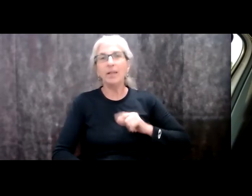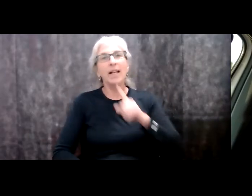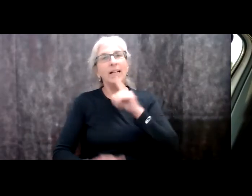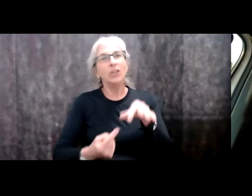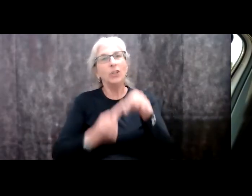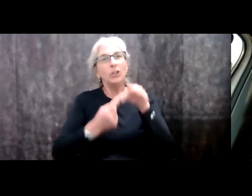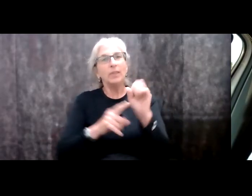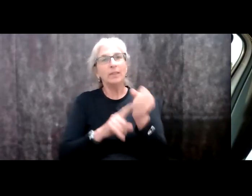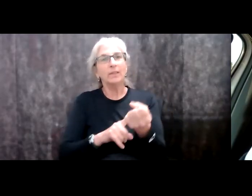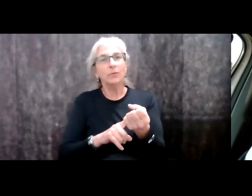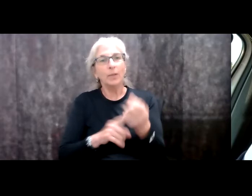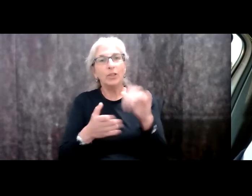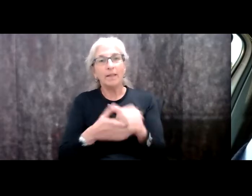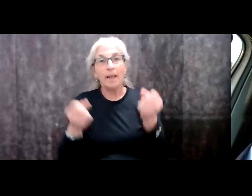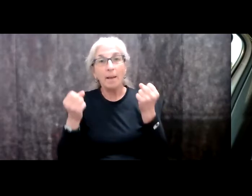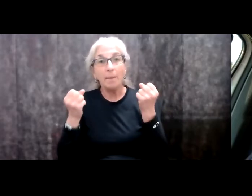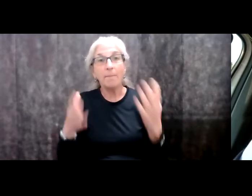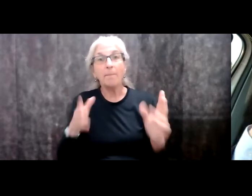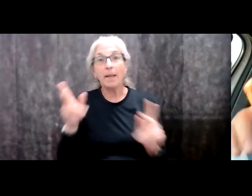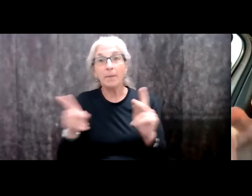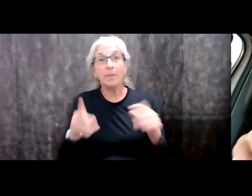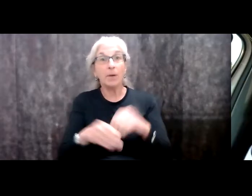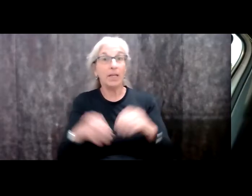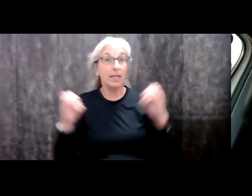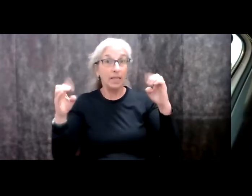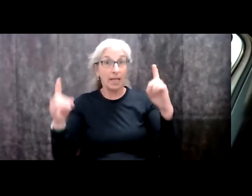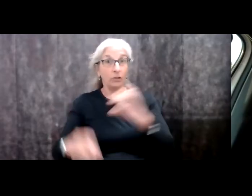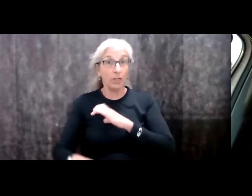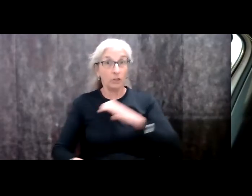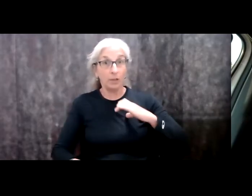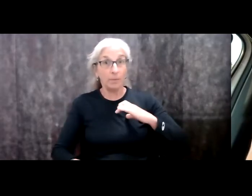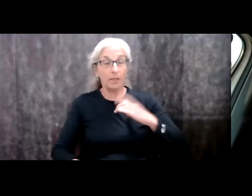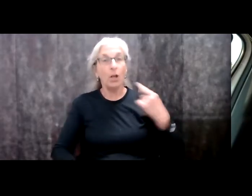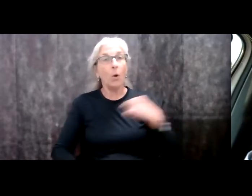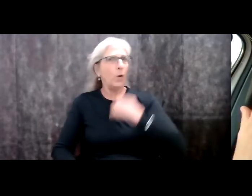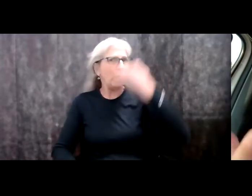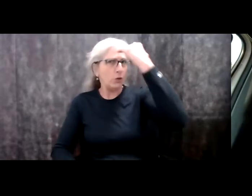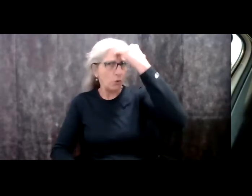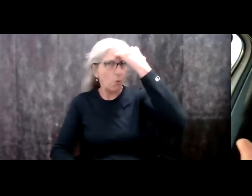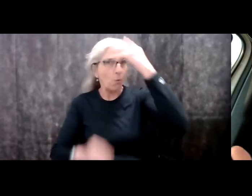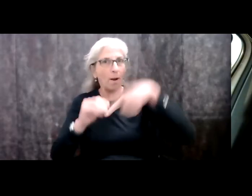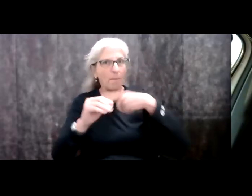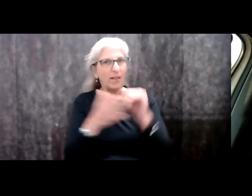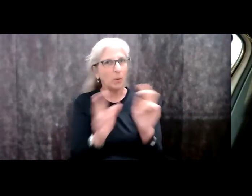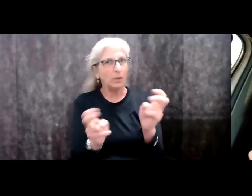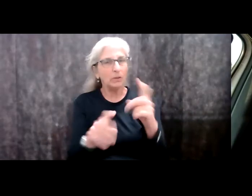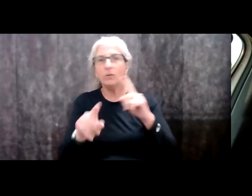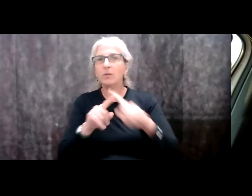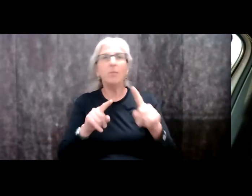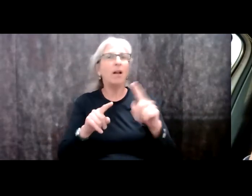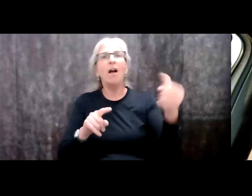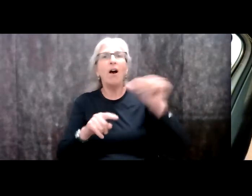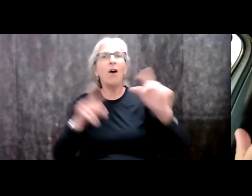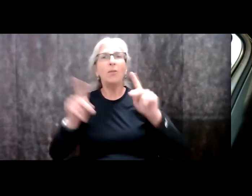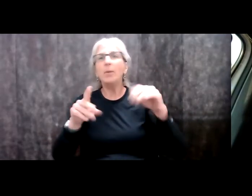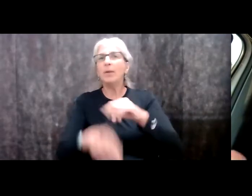that many in the education committee, we may be aware of, but once you get outside the education committee, not that many